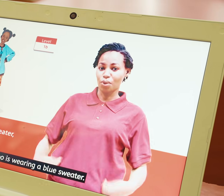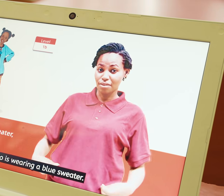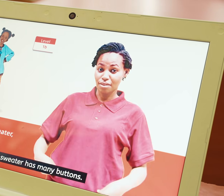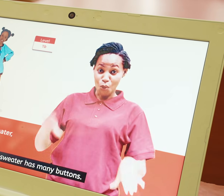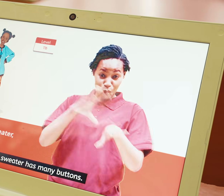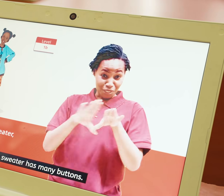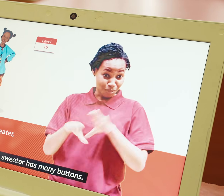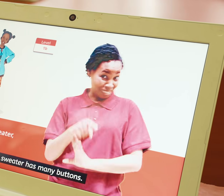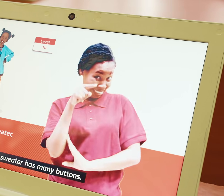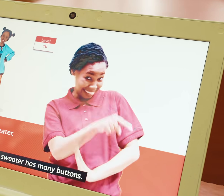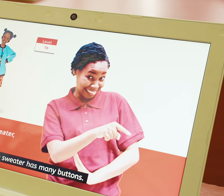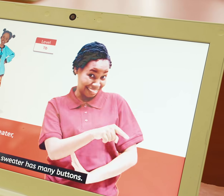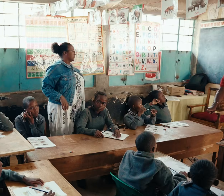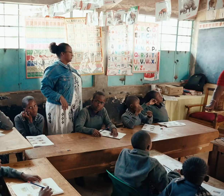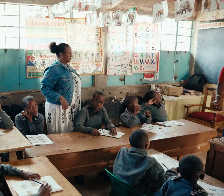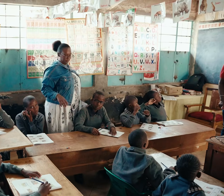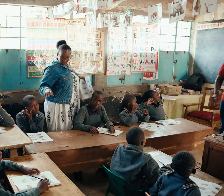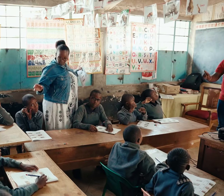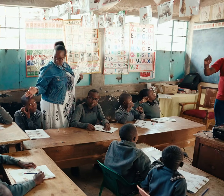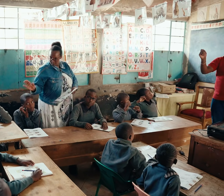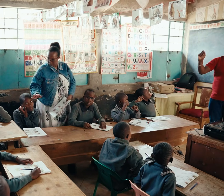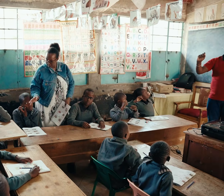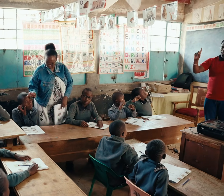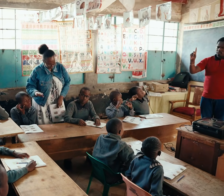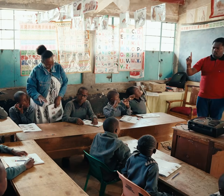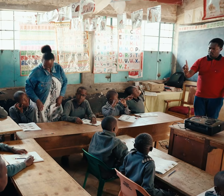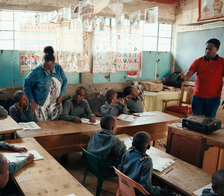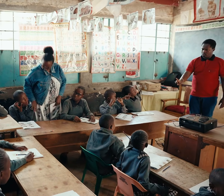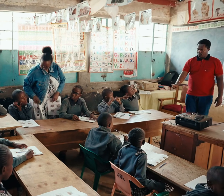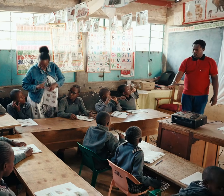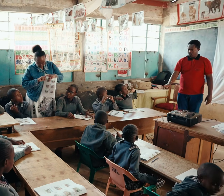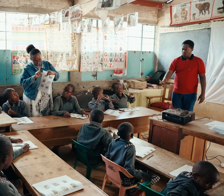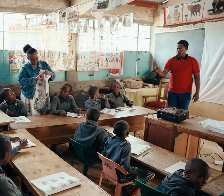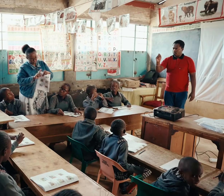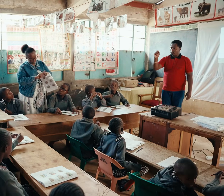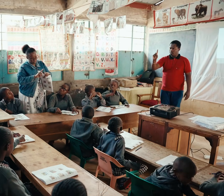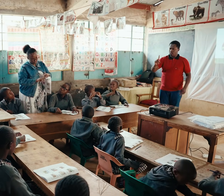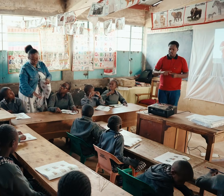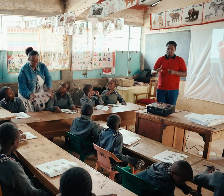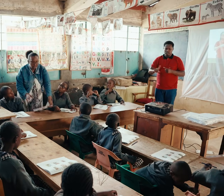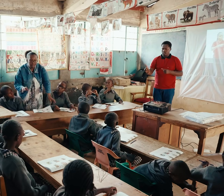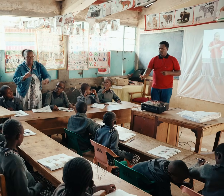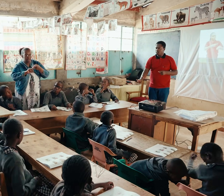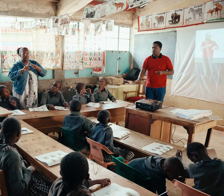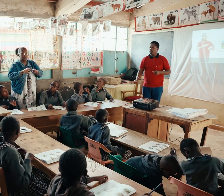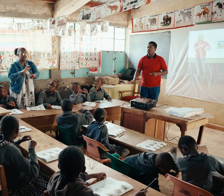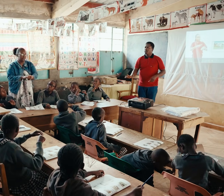train the teachers on how to use the content. Yes, we develop the content, but how will the teacher be able to use? So we have to train them on how to use it. And then those